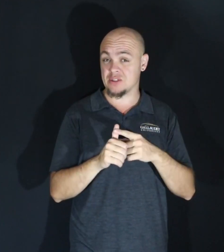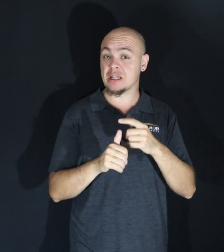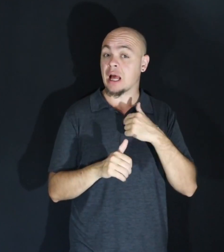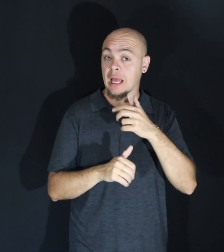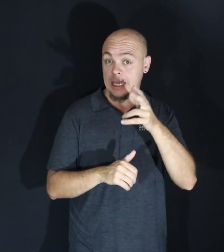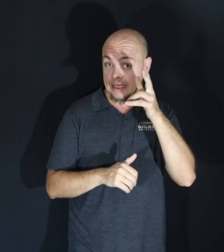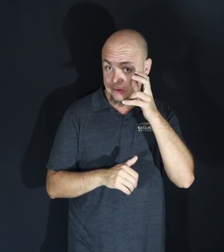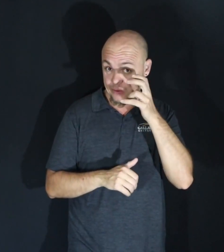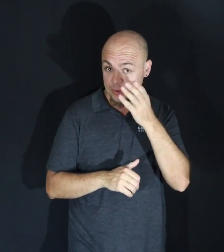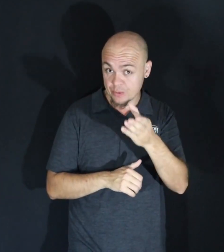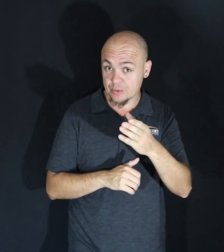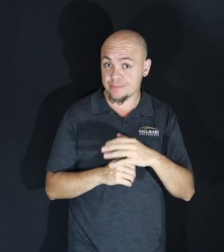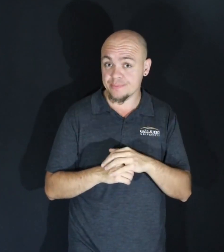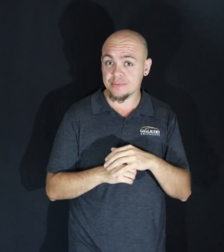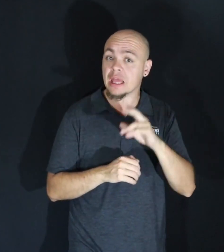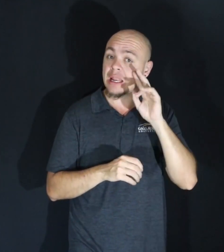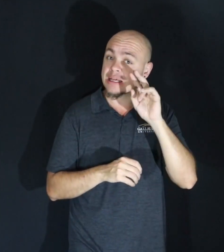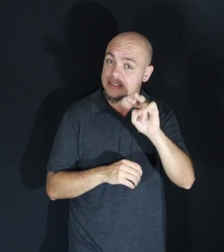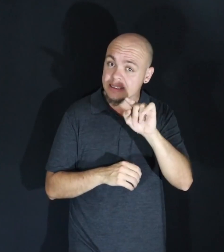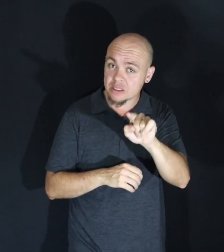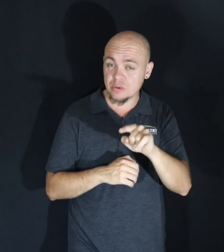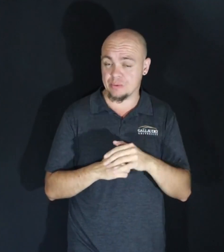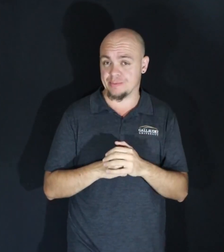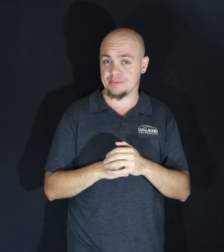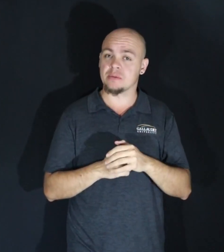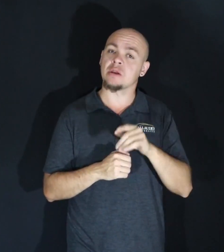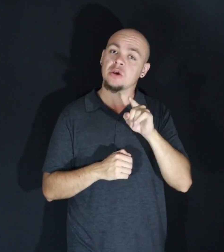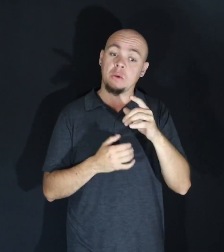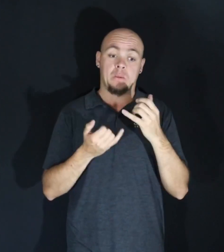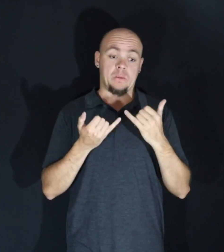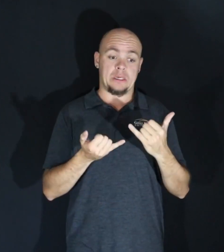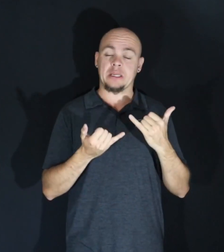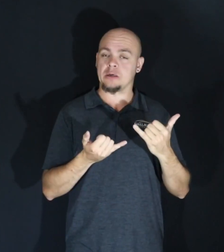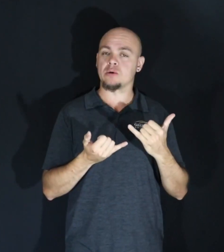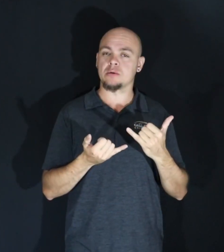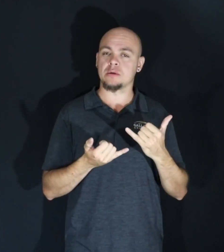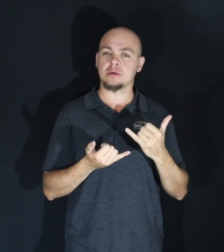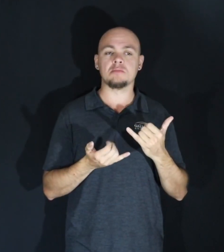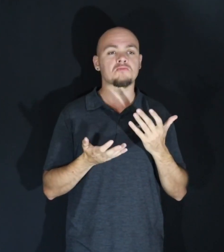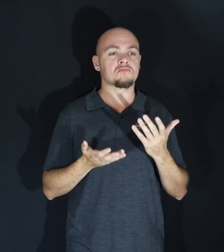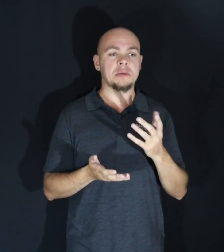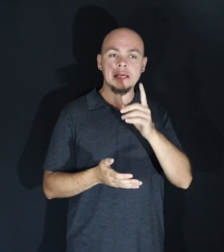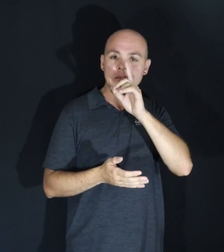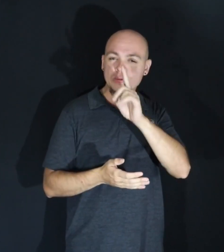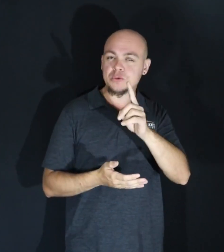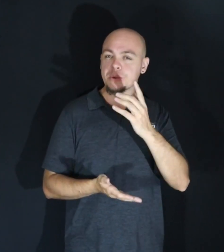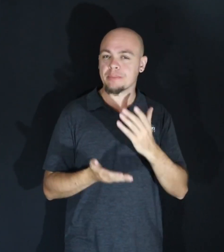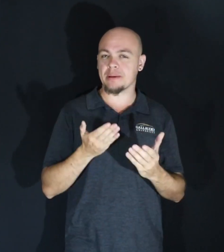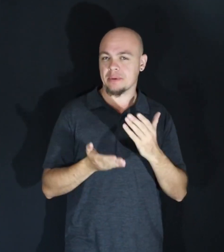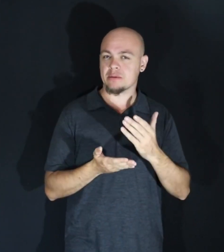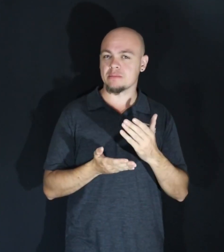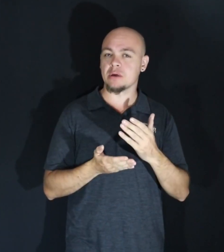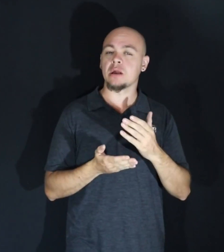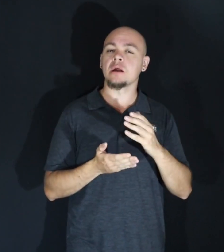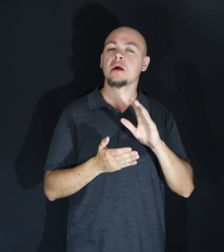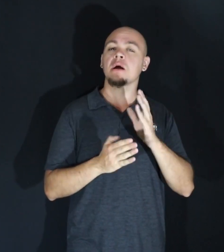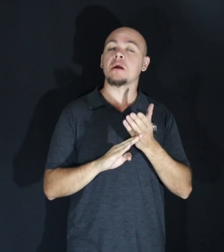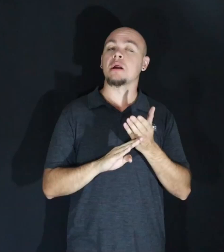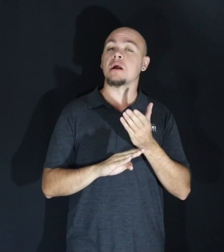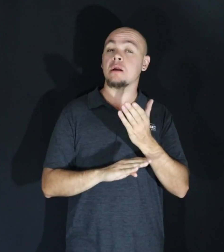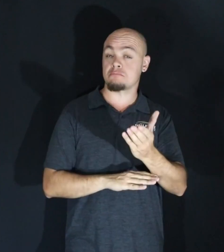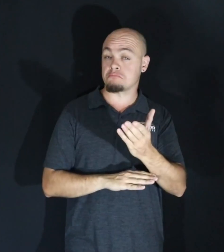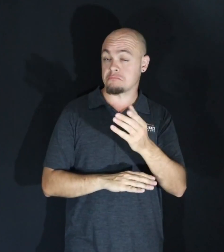you and I see you. And where you are right now, that may very well be true. But I want to submit for